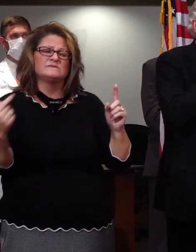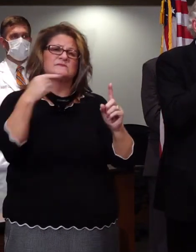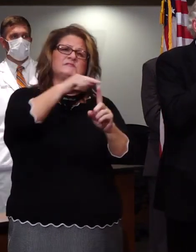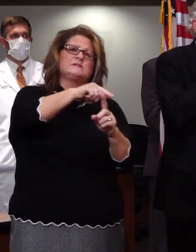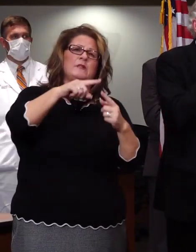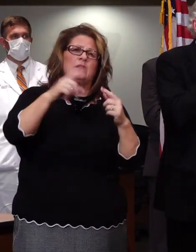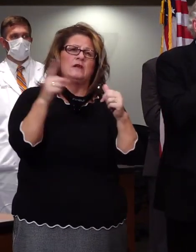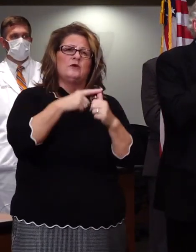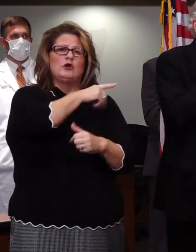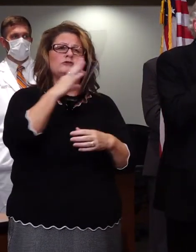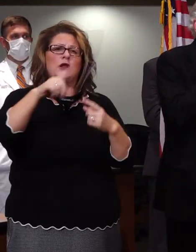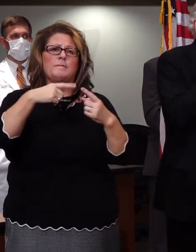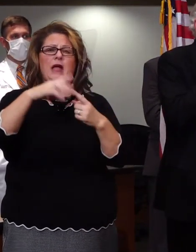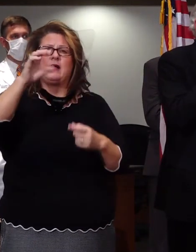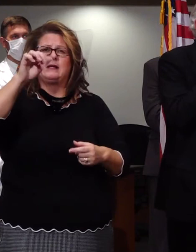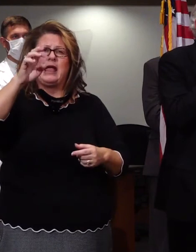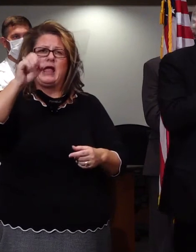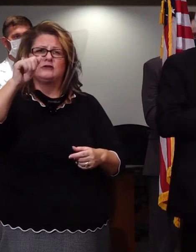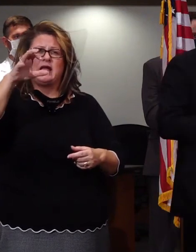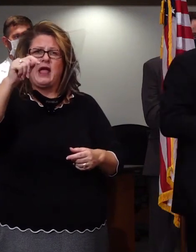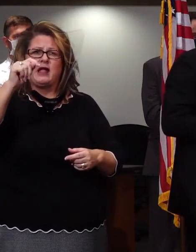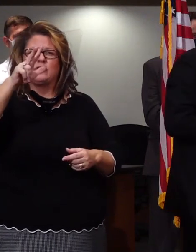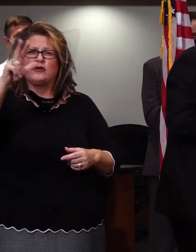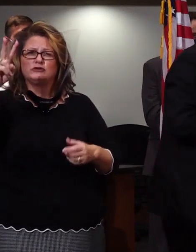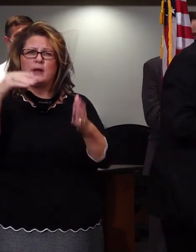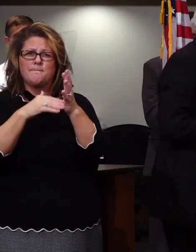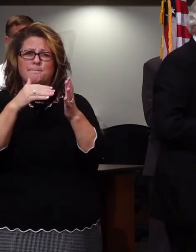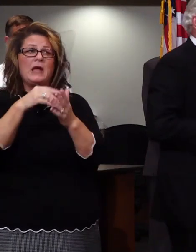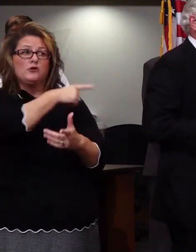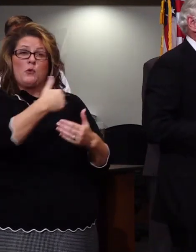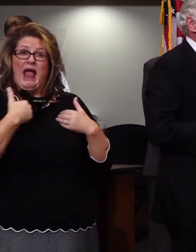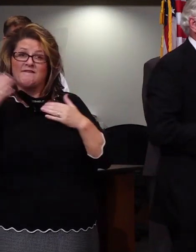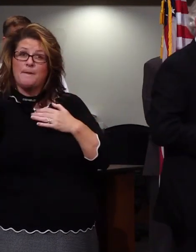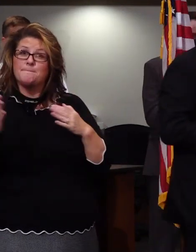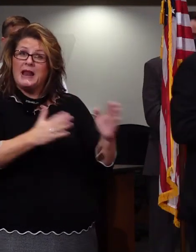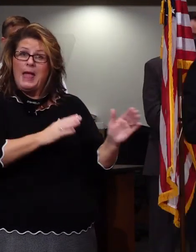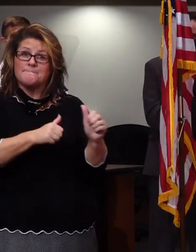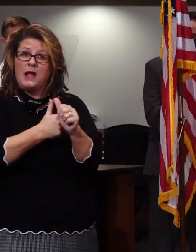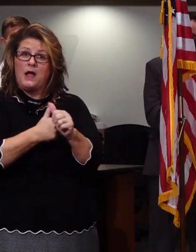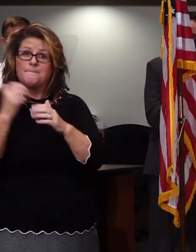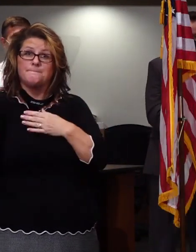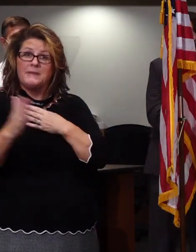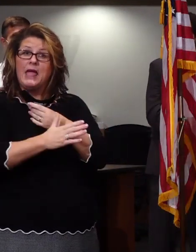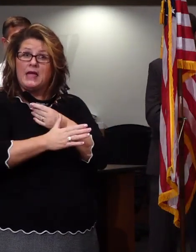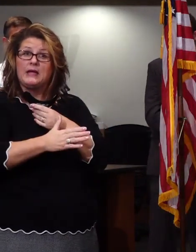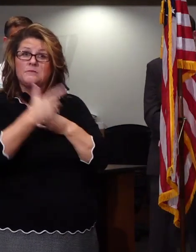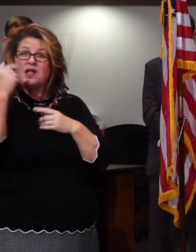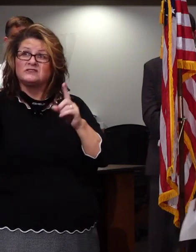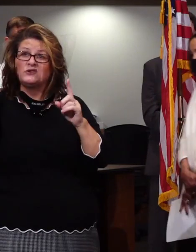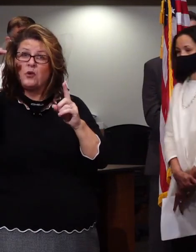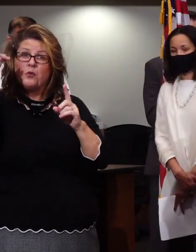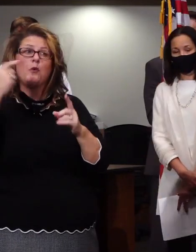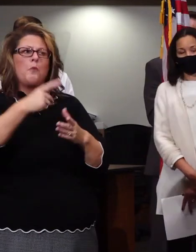where you addressed the CARES Act $32 million, you said that you have a contingency plan for that. Can you detail what that plan is?